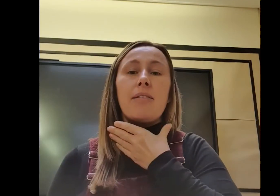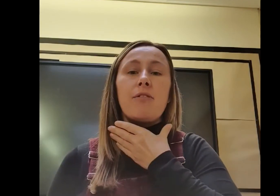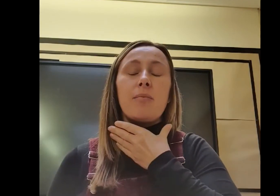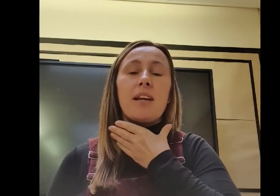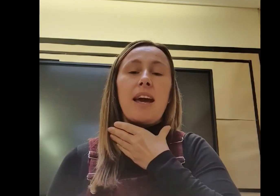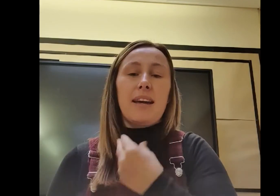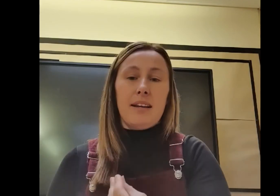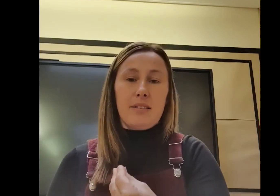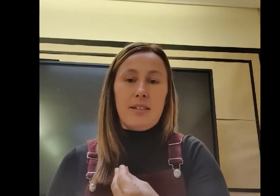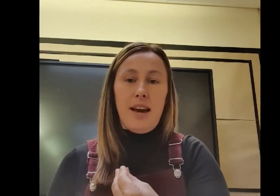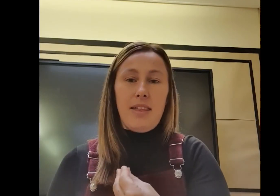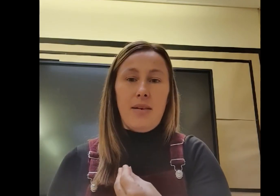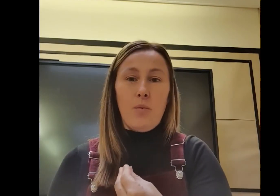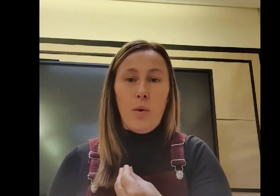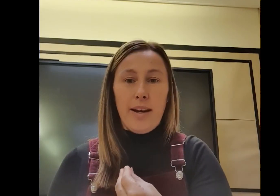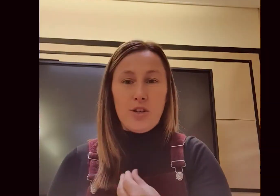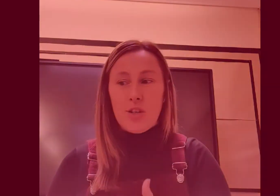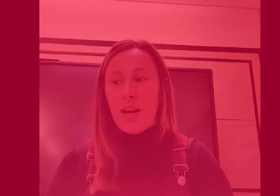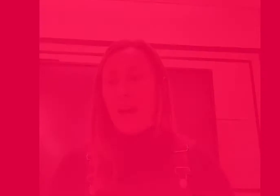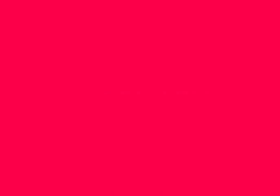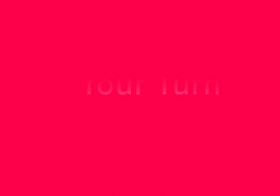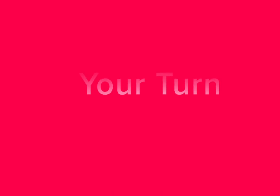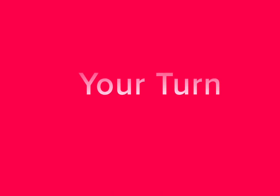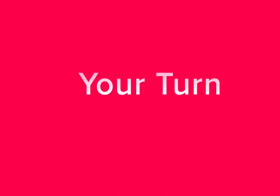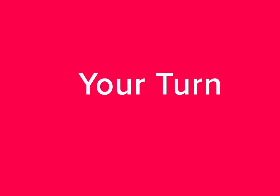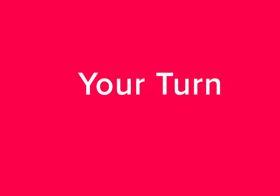your neck together, wish.